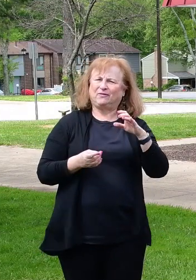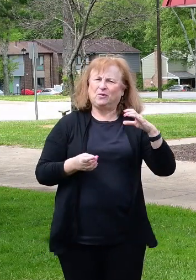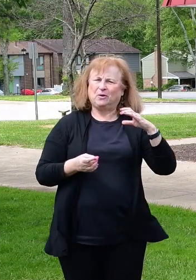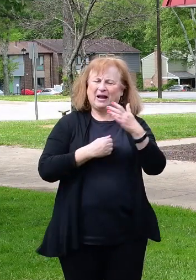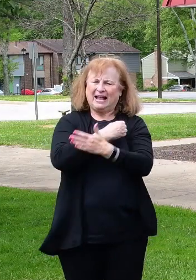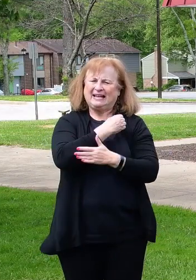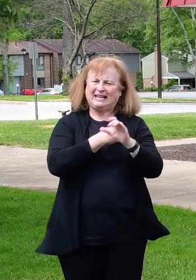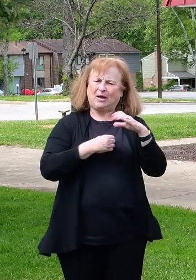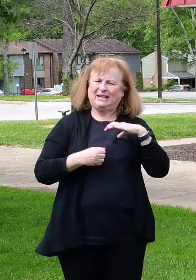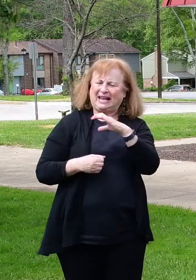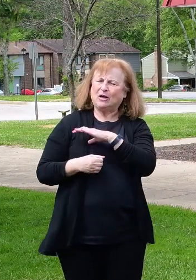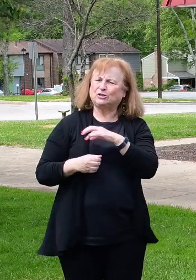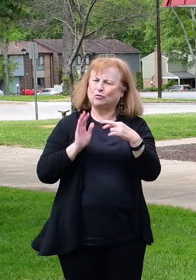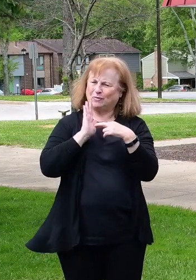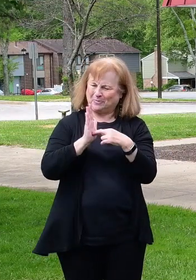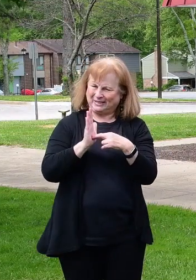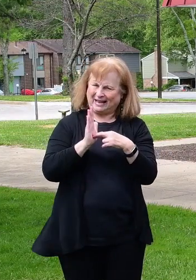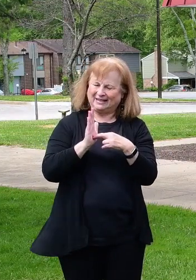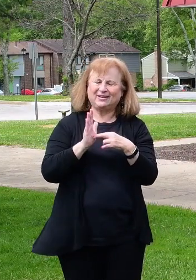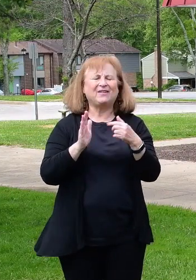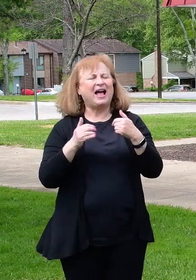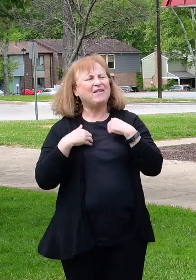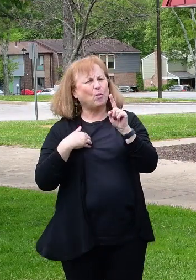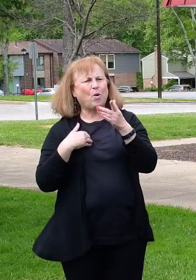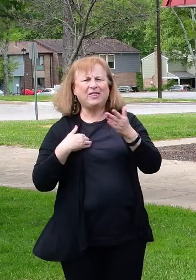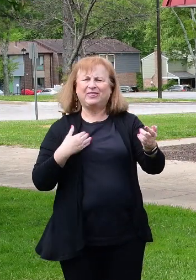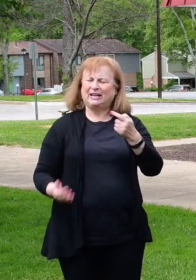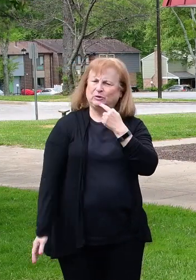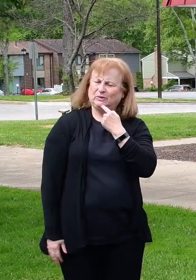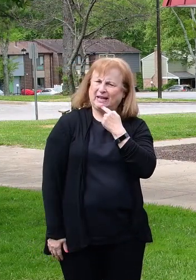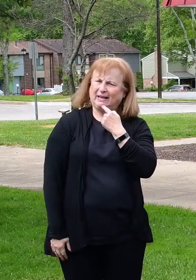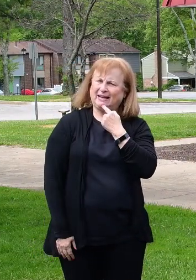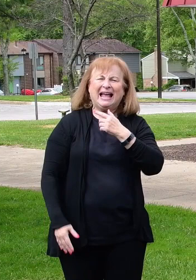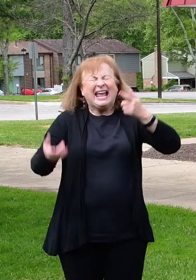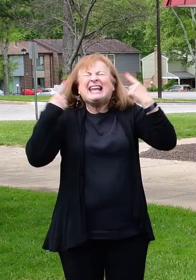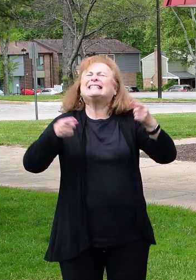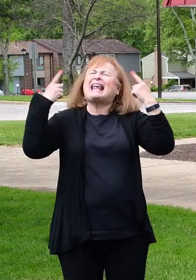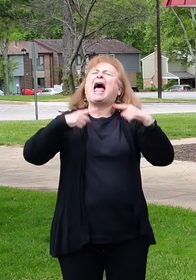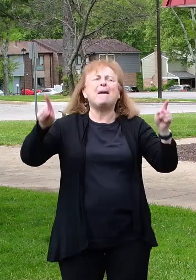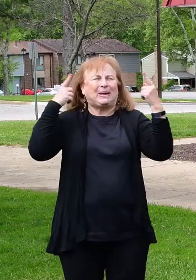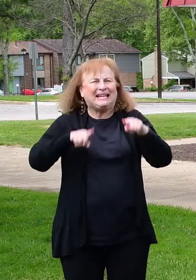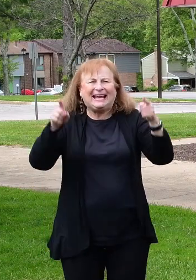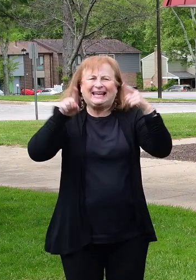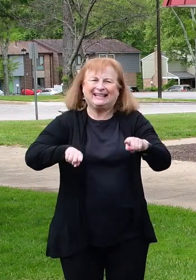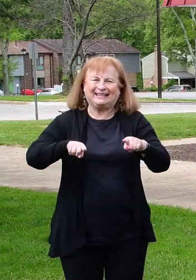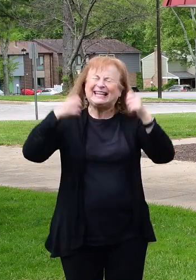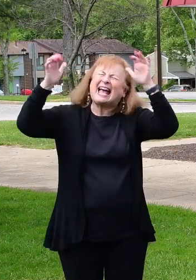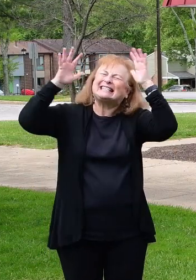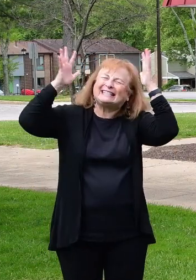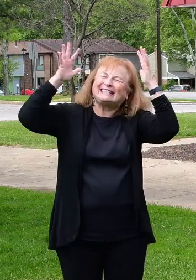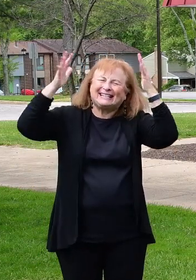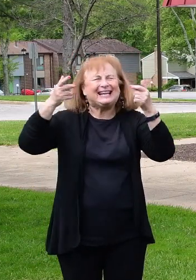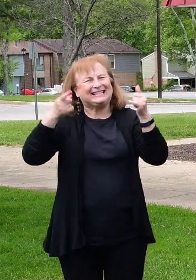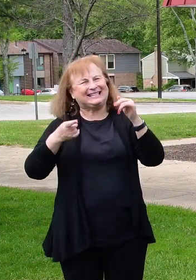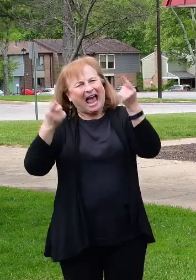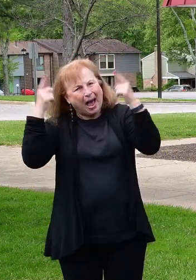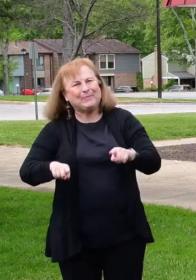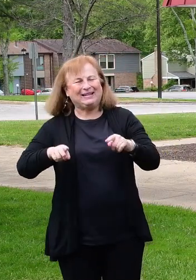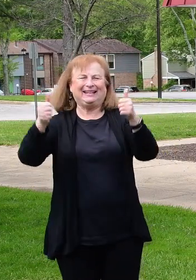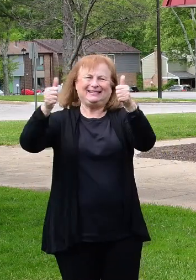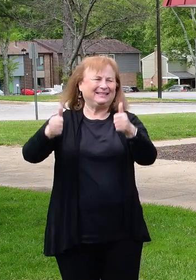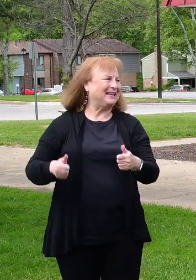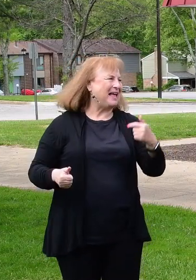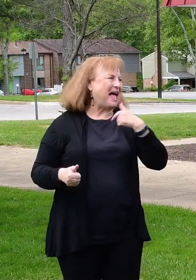County Council representative. And I have one thing to say: it's happening! Yes! And